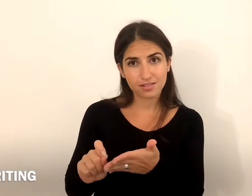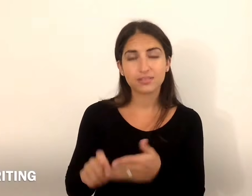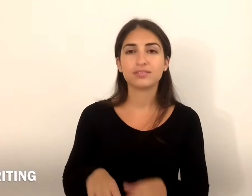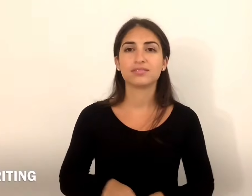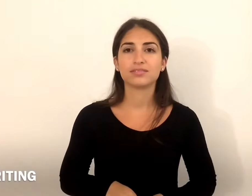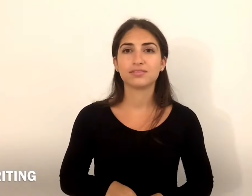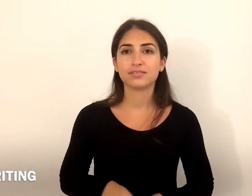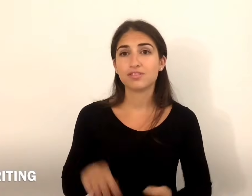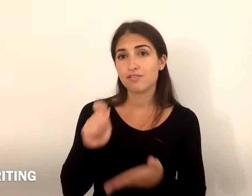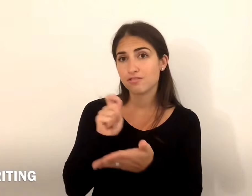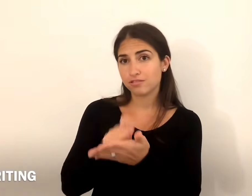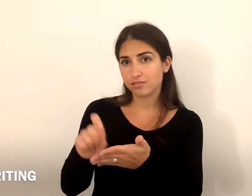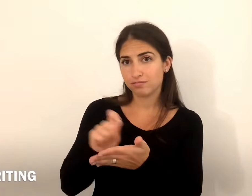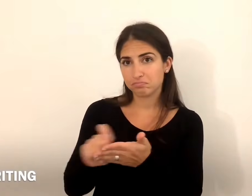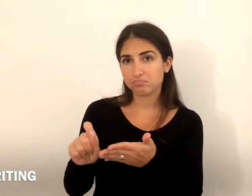writing,